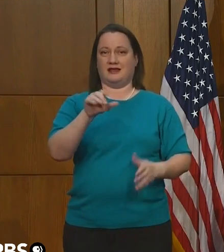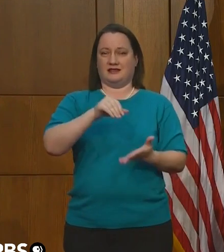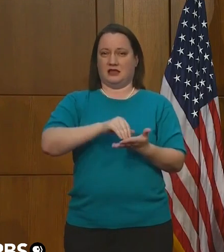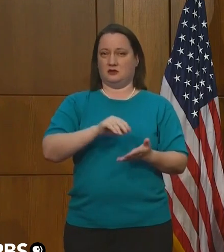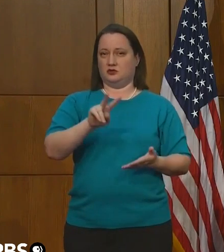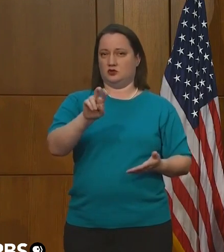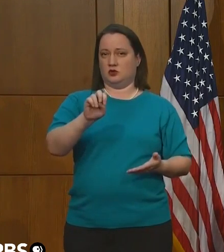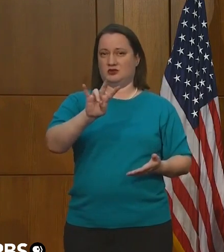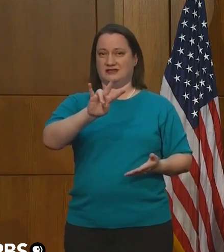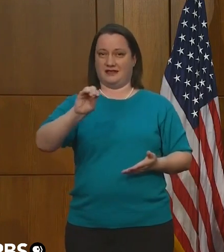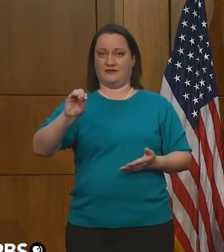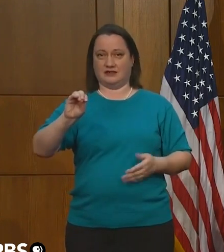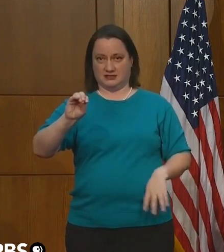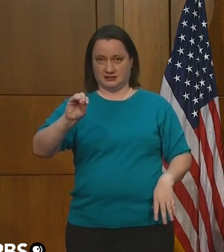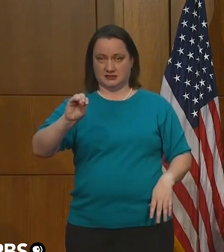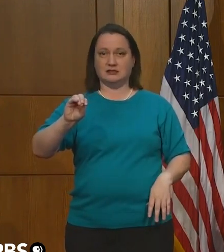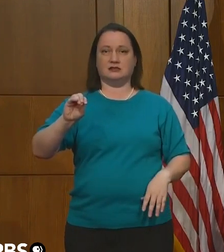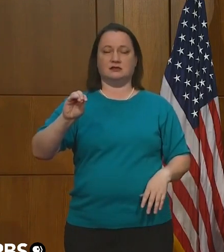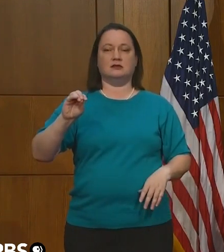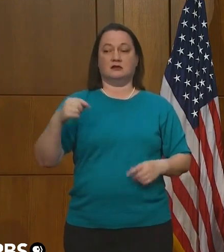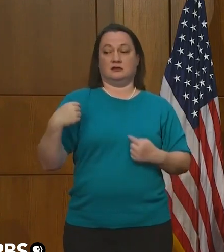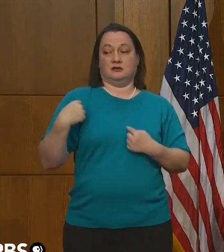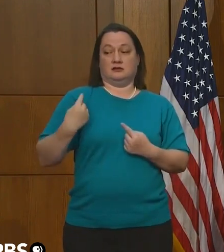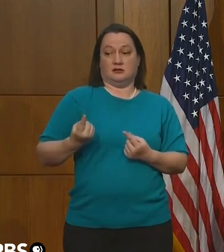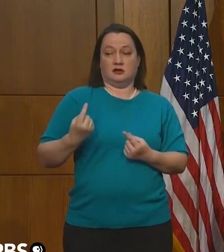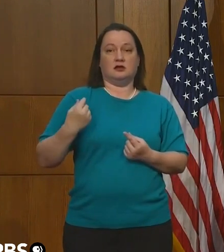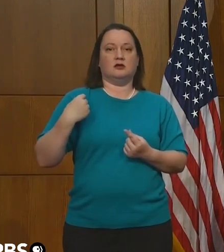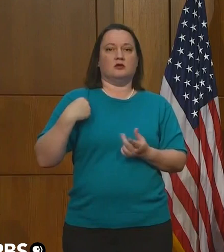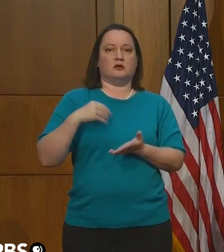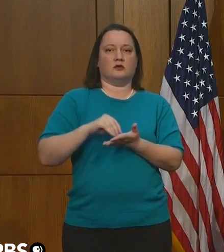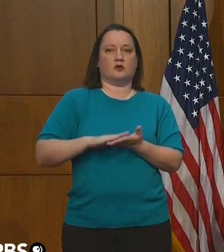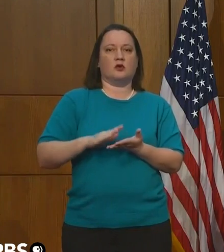298,270. In the last reporting period, we recorded another